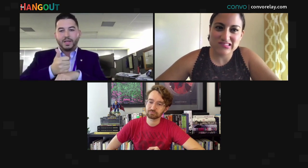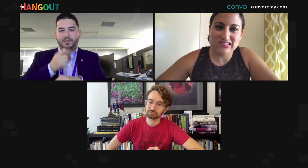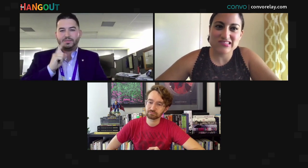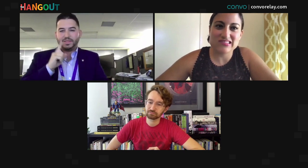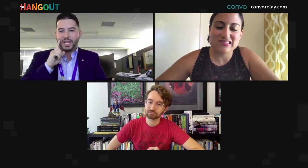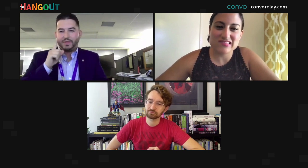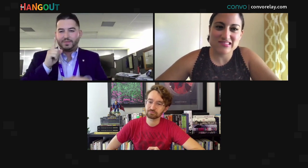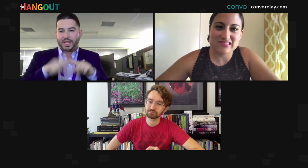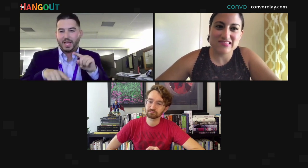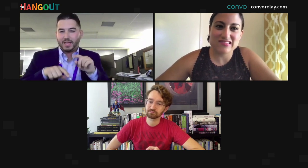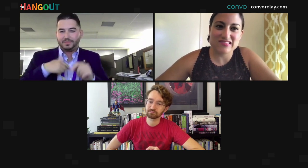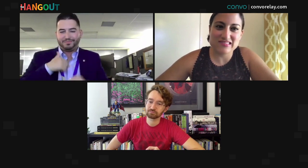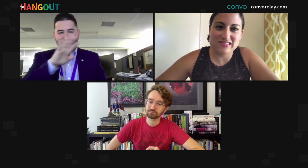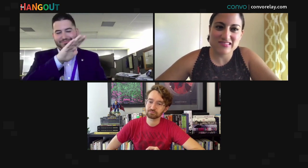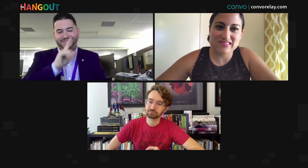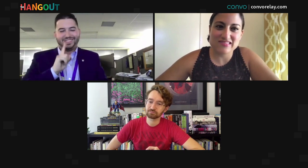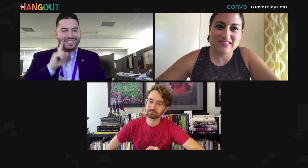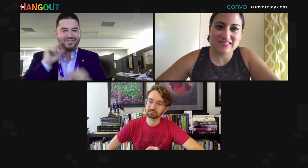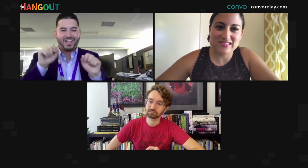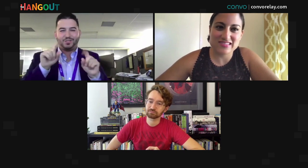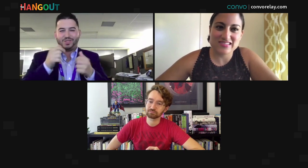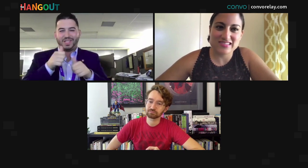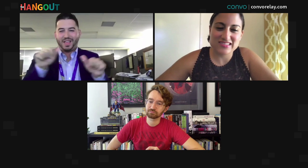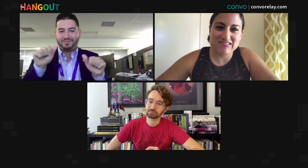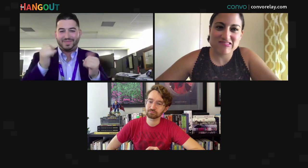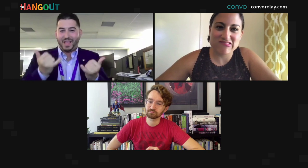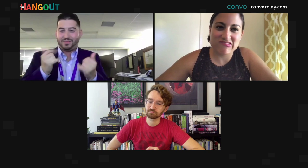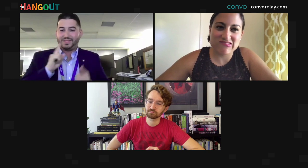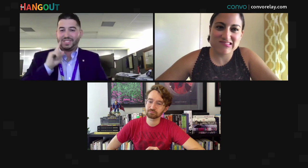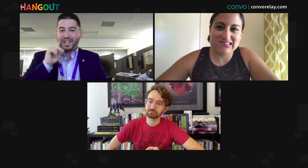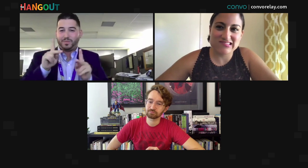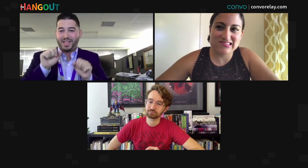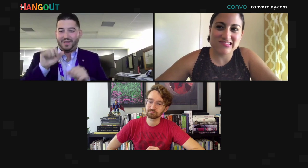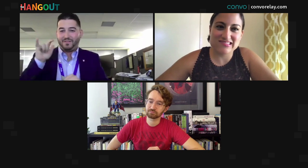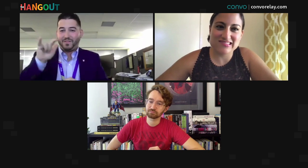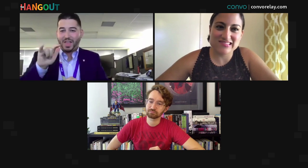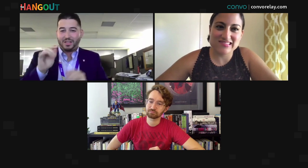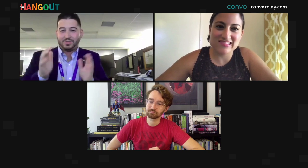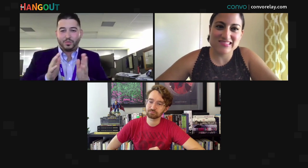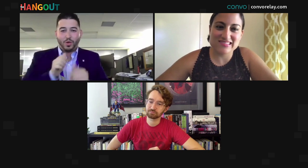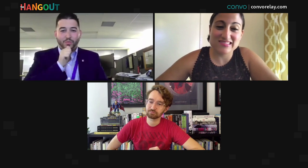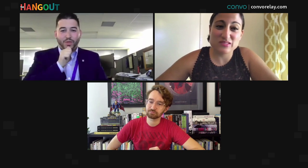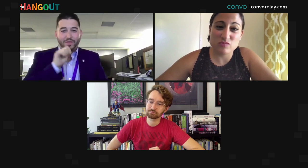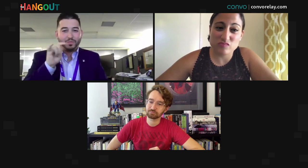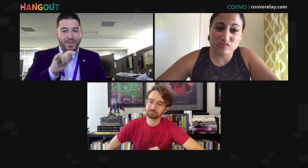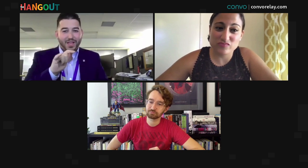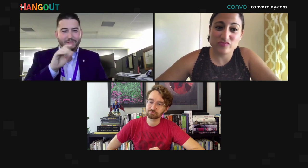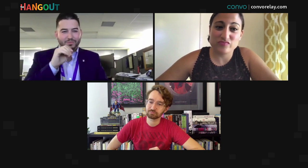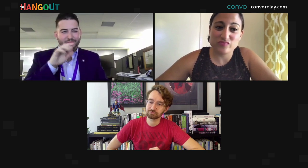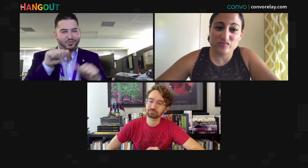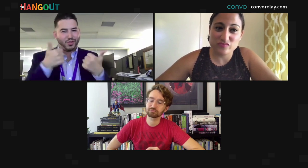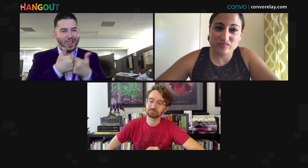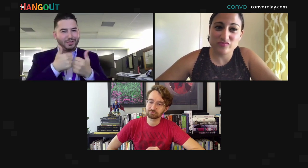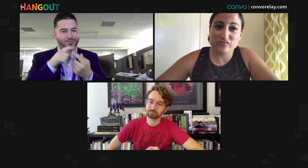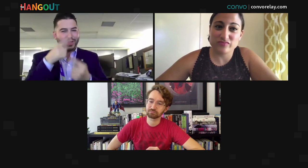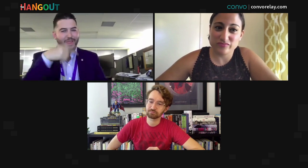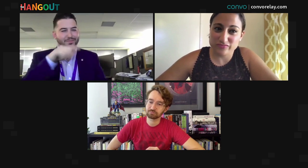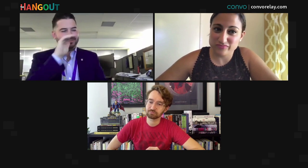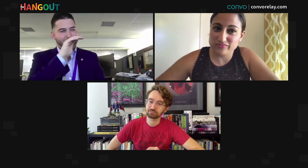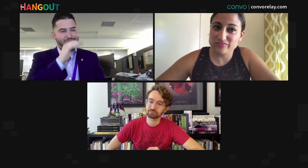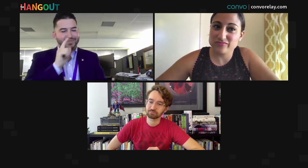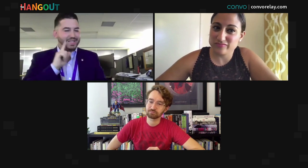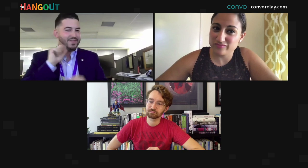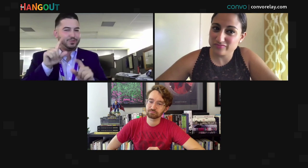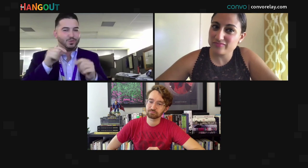of the staff who work there have an old mindset that deaf people can't do it. But I have to tell them deaf people could do anything. And deaf people can